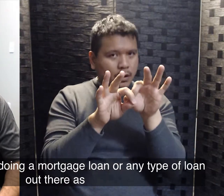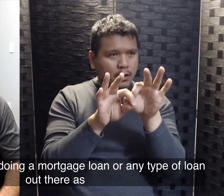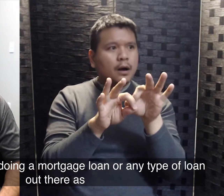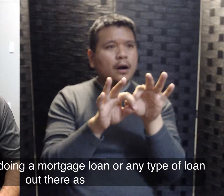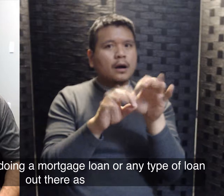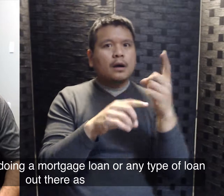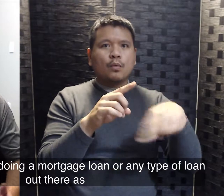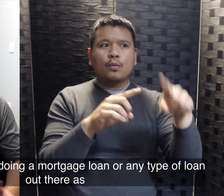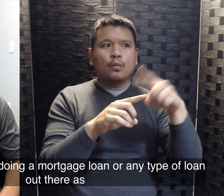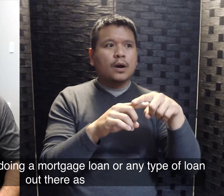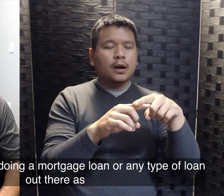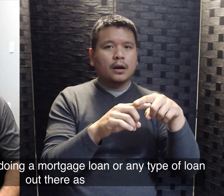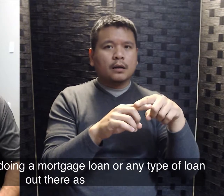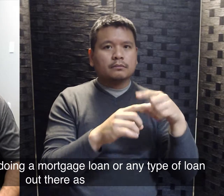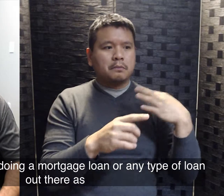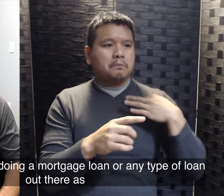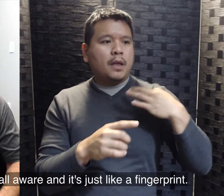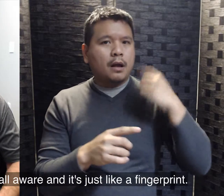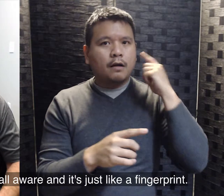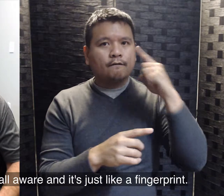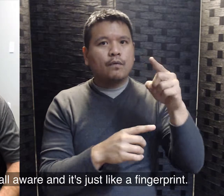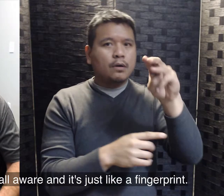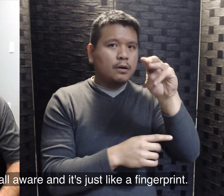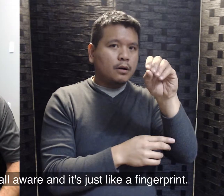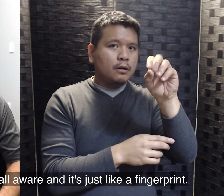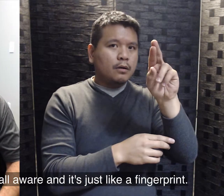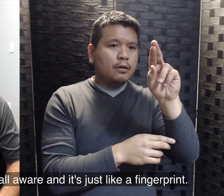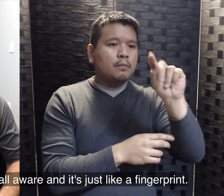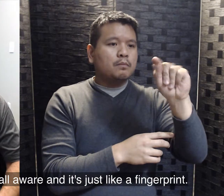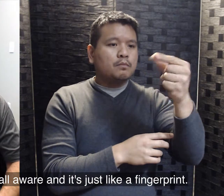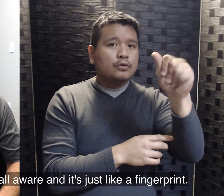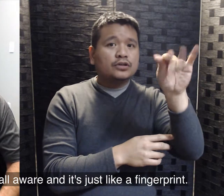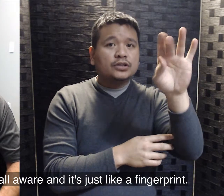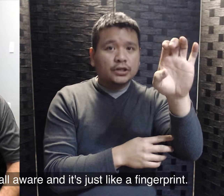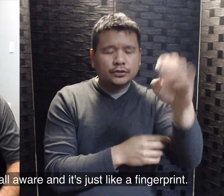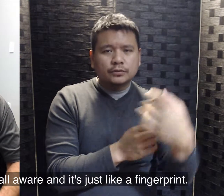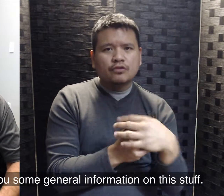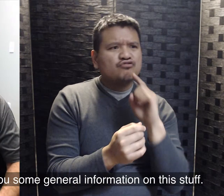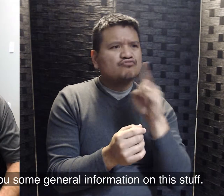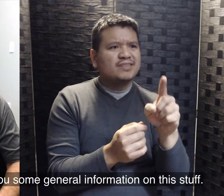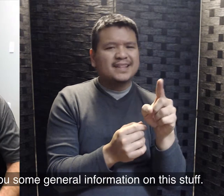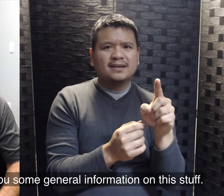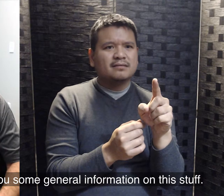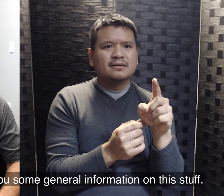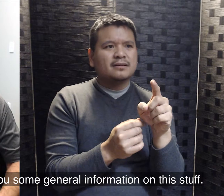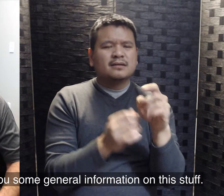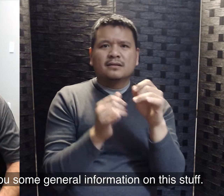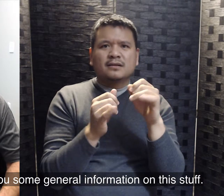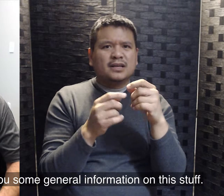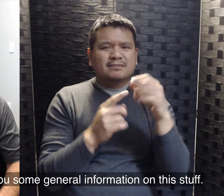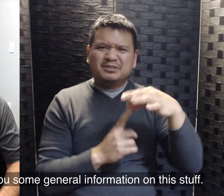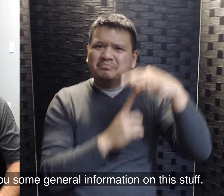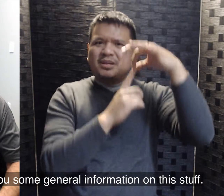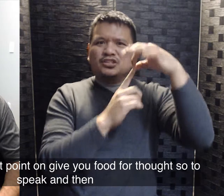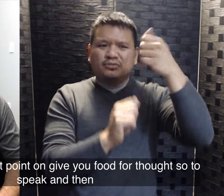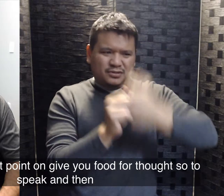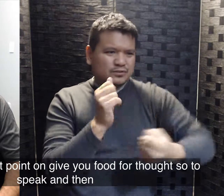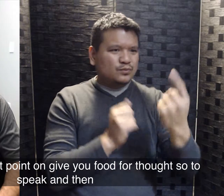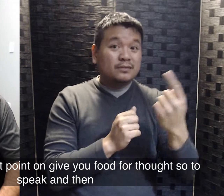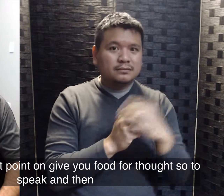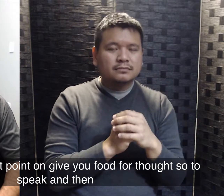a mortgage loan or any type of loan out there, as we're probably all aware. And it's just like a fingerprint. I'm going to give you some general information on this